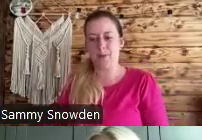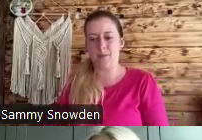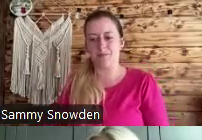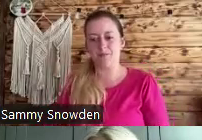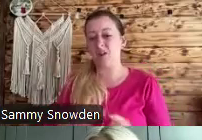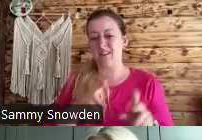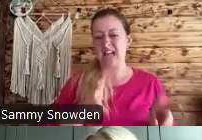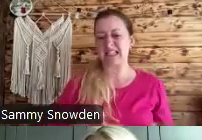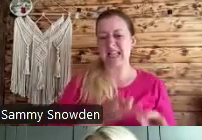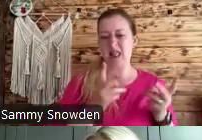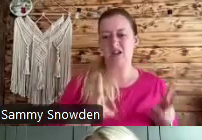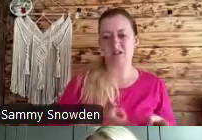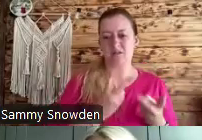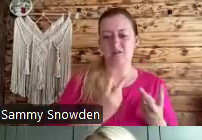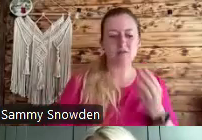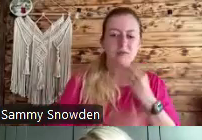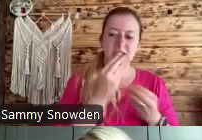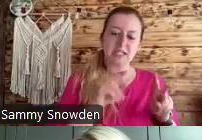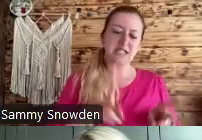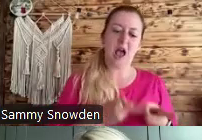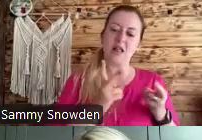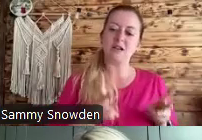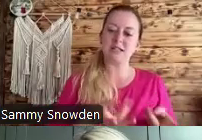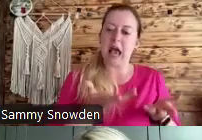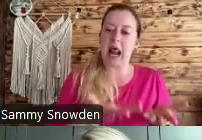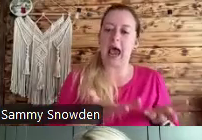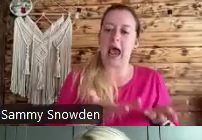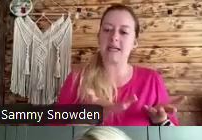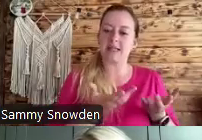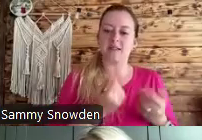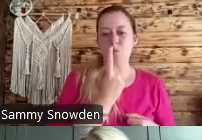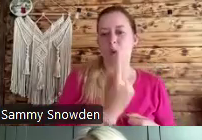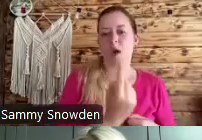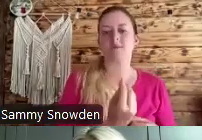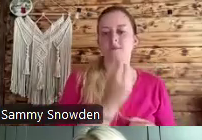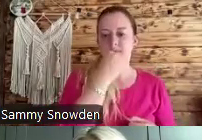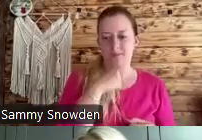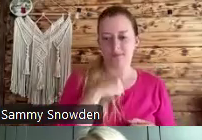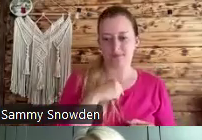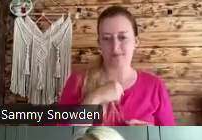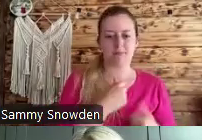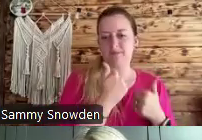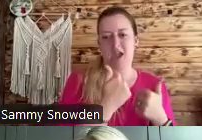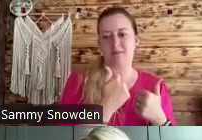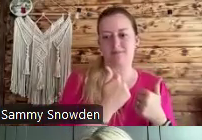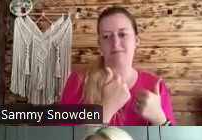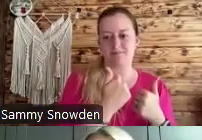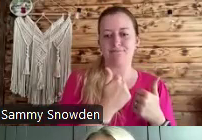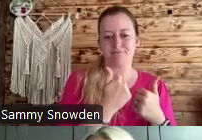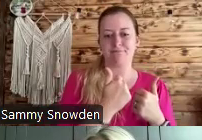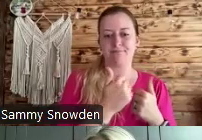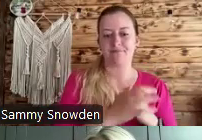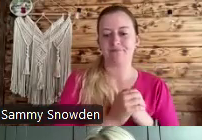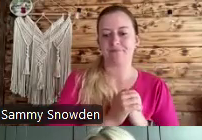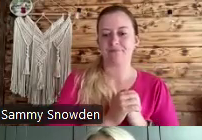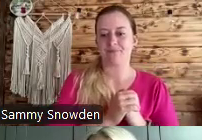meal, after a heavy meal, it's because your body's stealing the enzymes to work at digestion. So if you add Terrazyme, you're just increasing